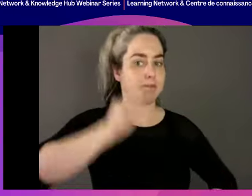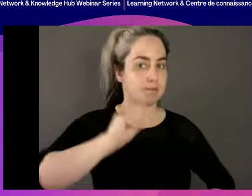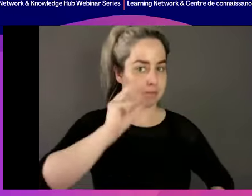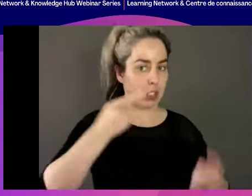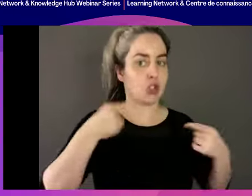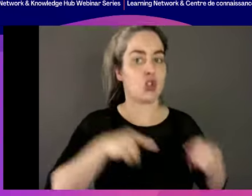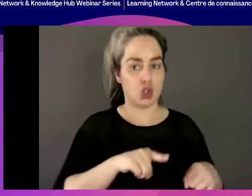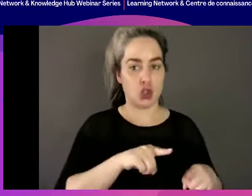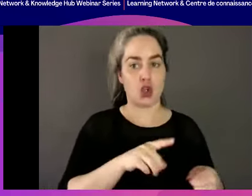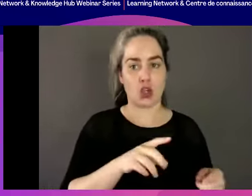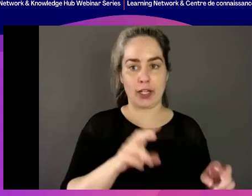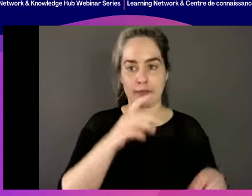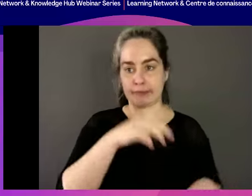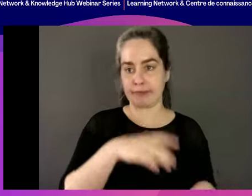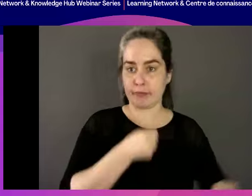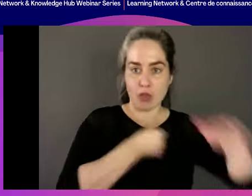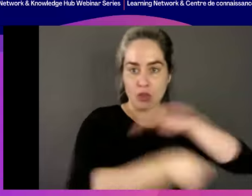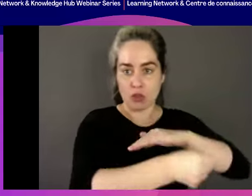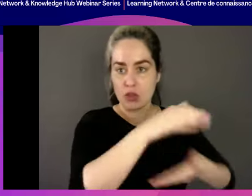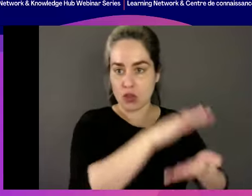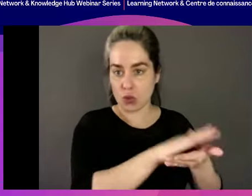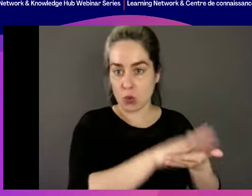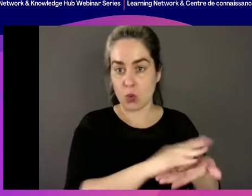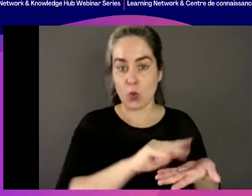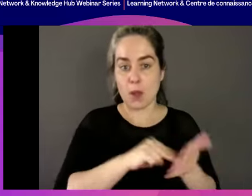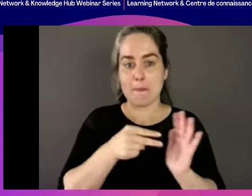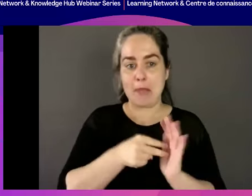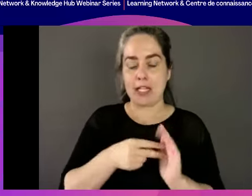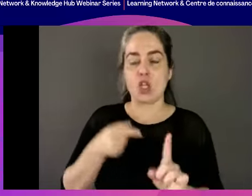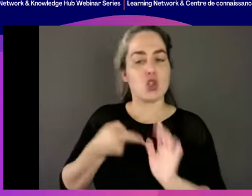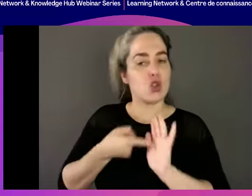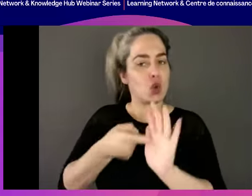school. And so it's not reflecting exposure, it's